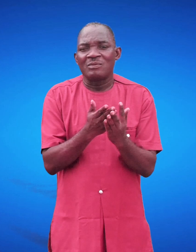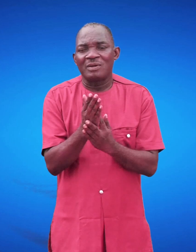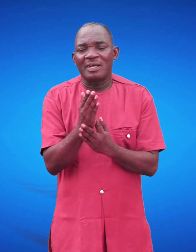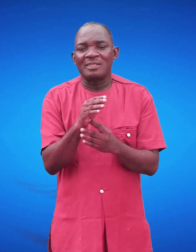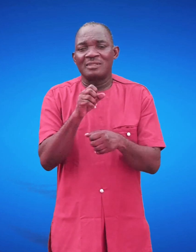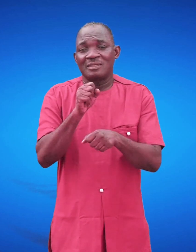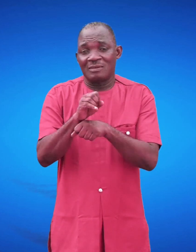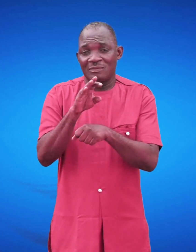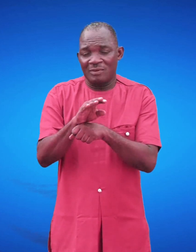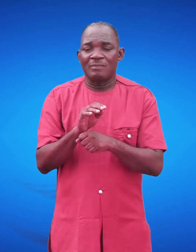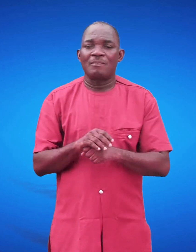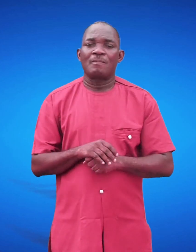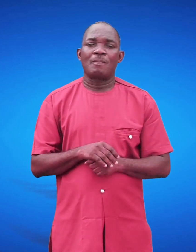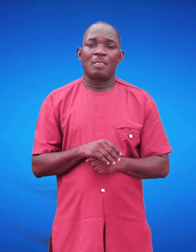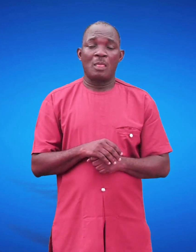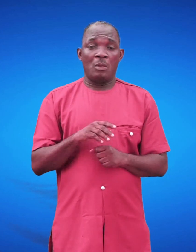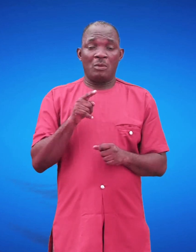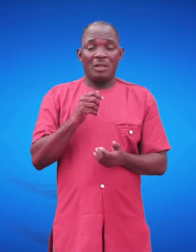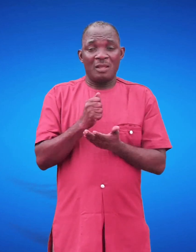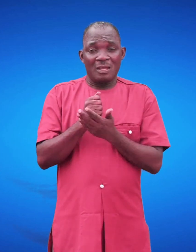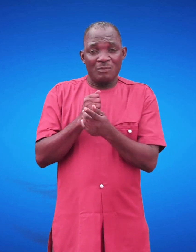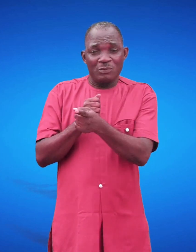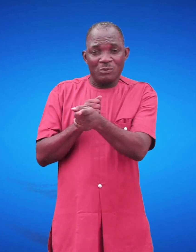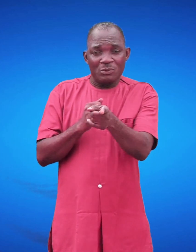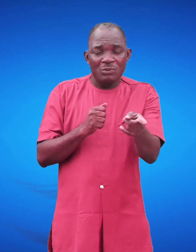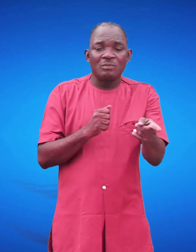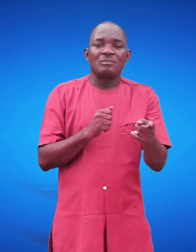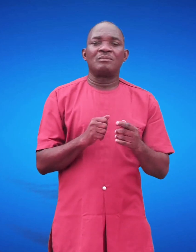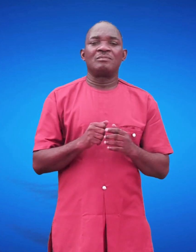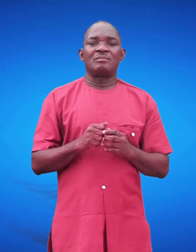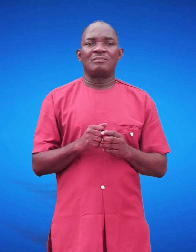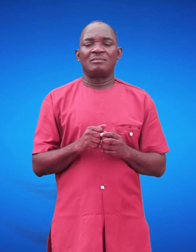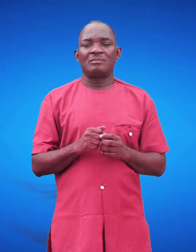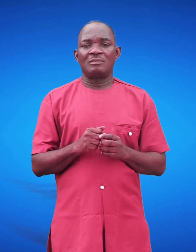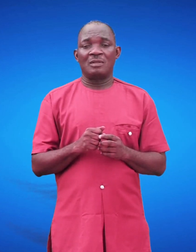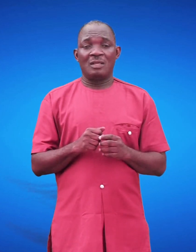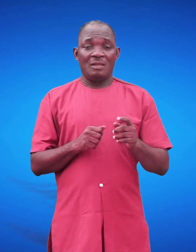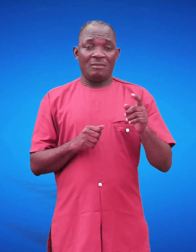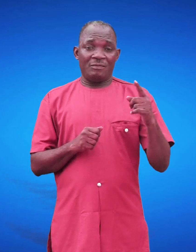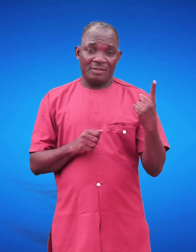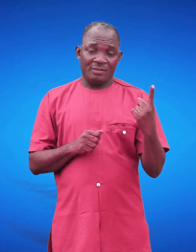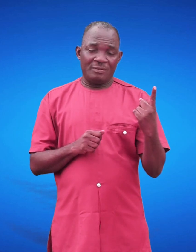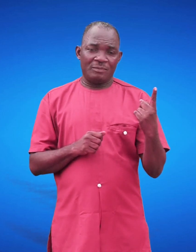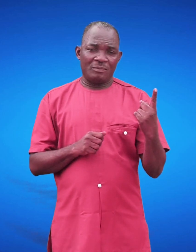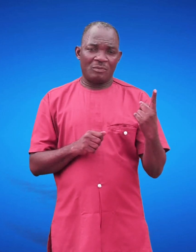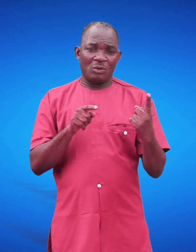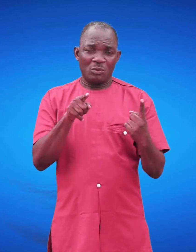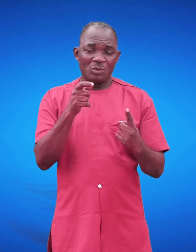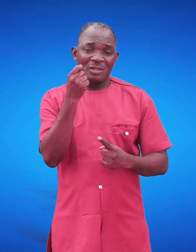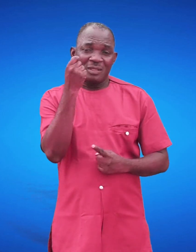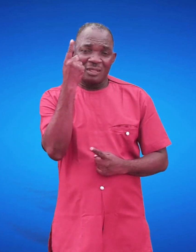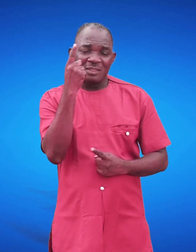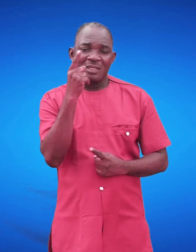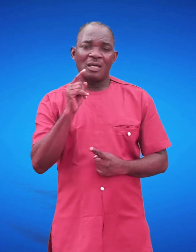advice to help you 1. Understand our